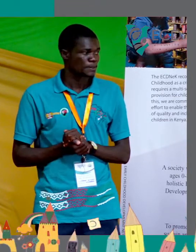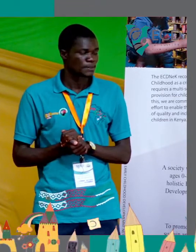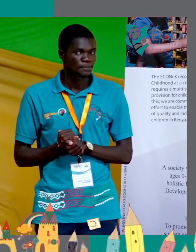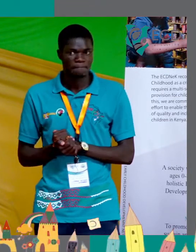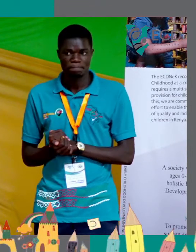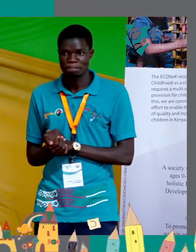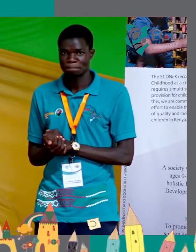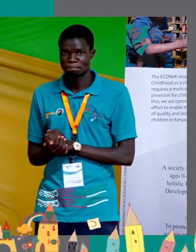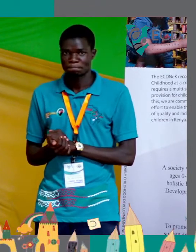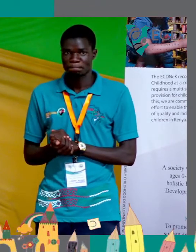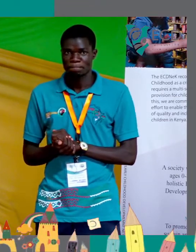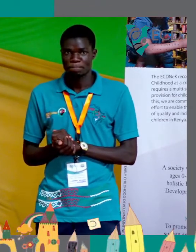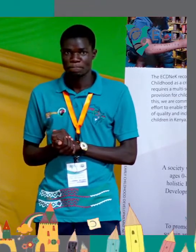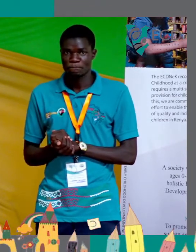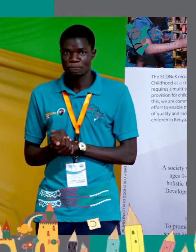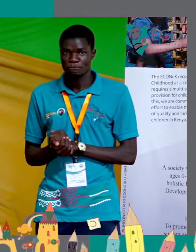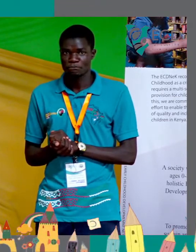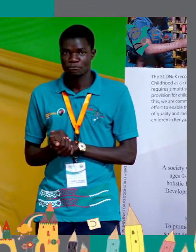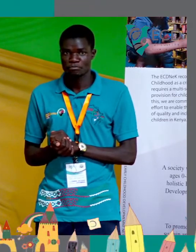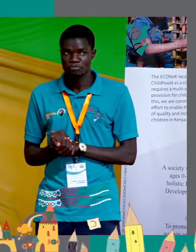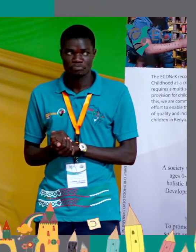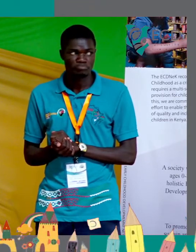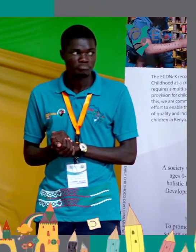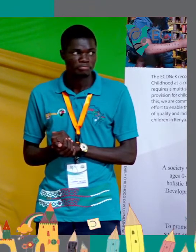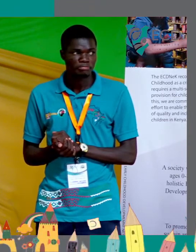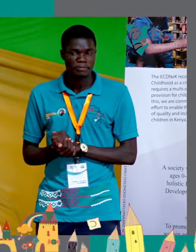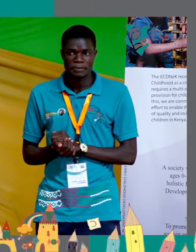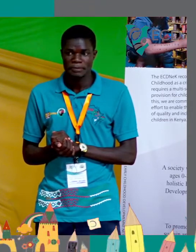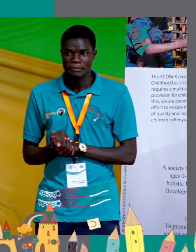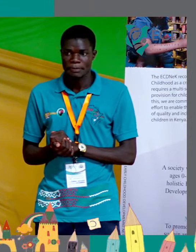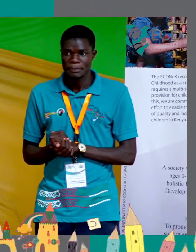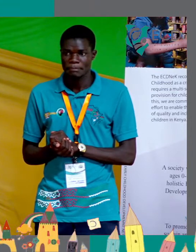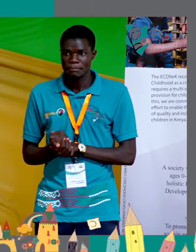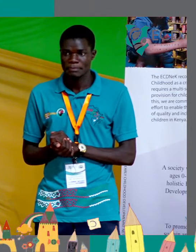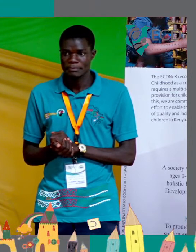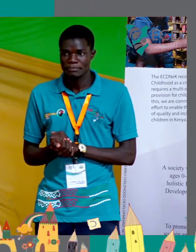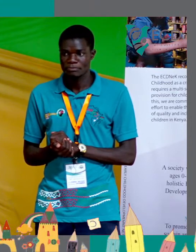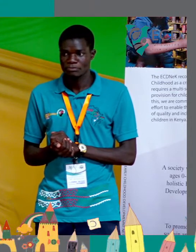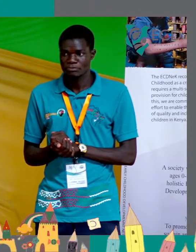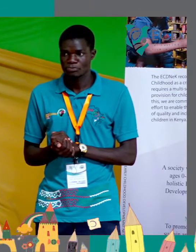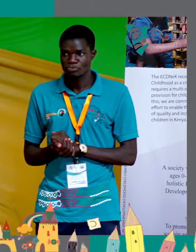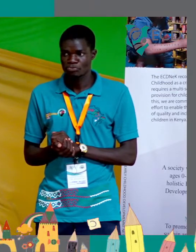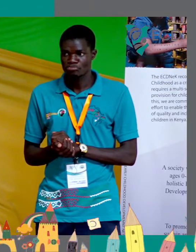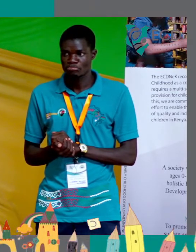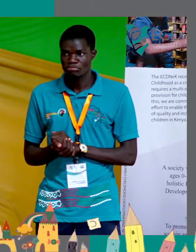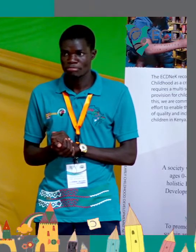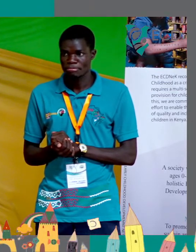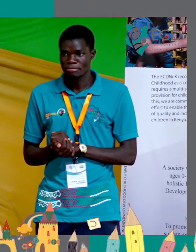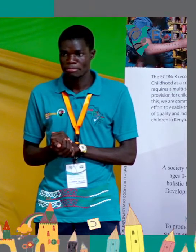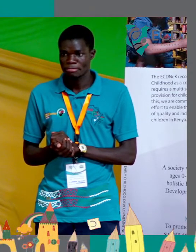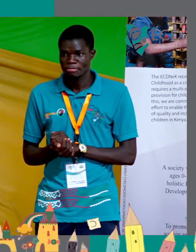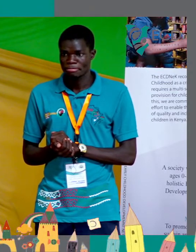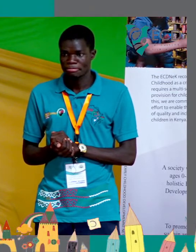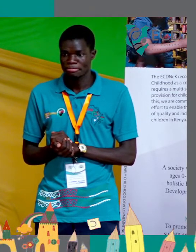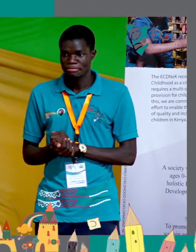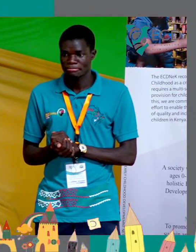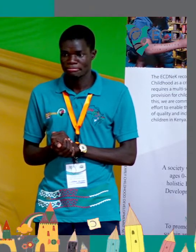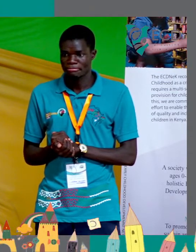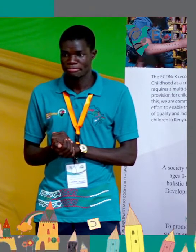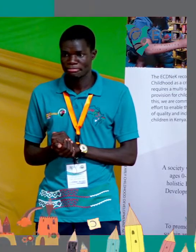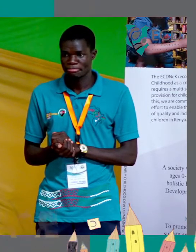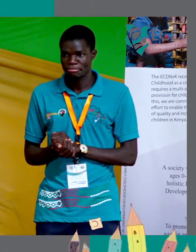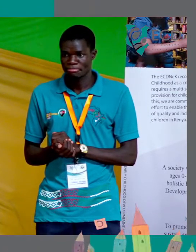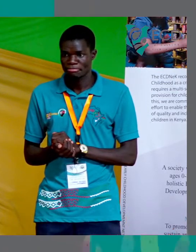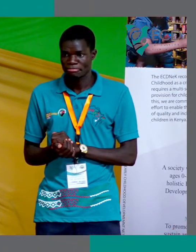1978, 2014, we've seen a general improvement in the survival of our